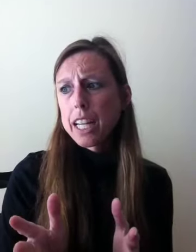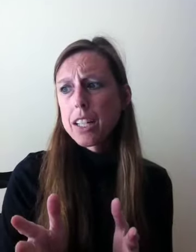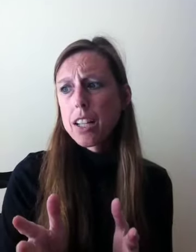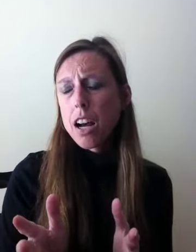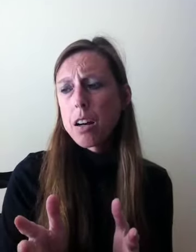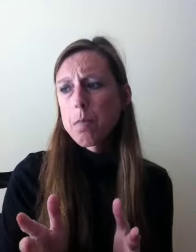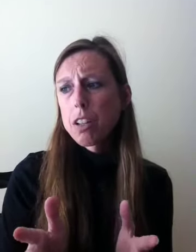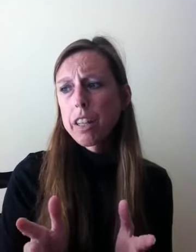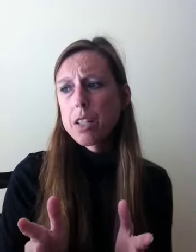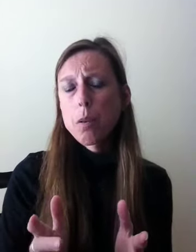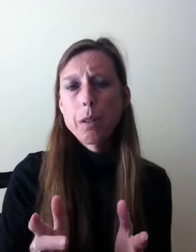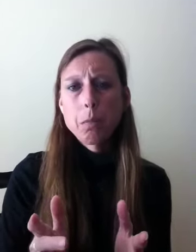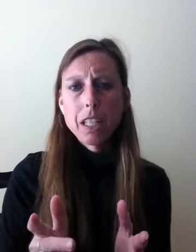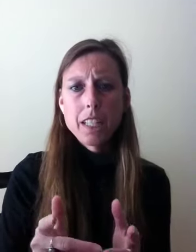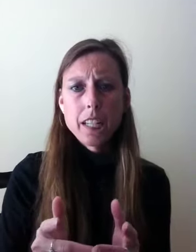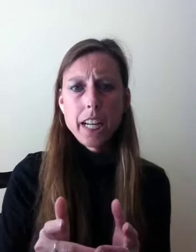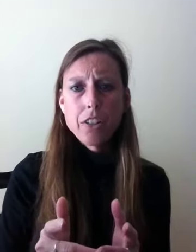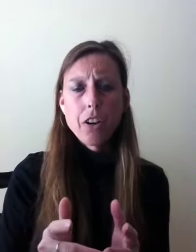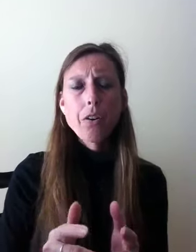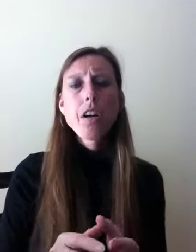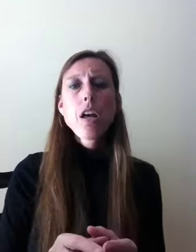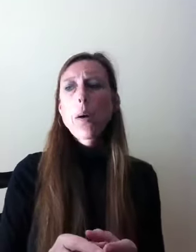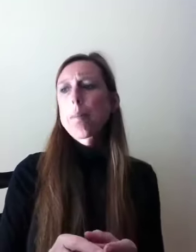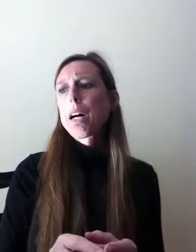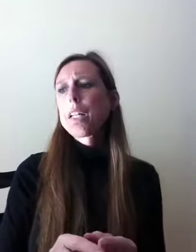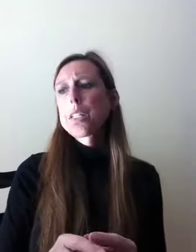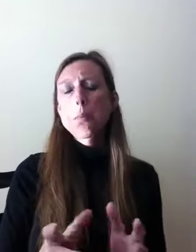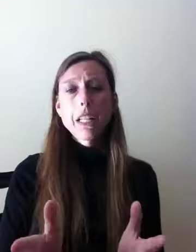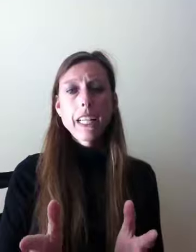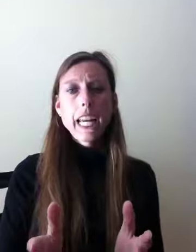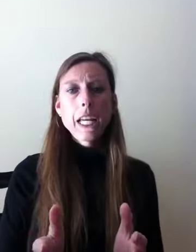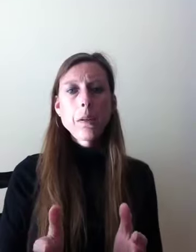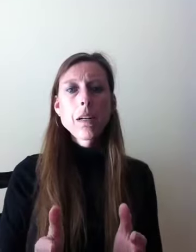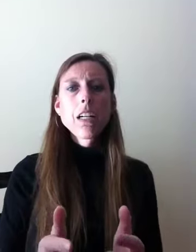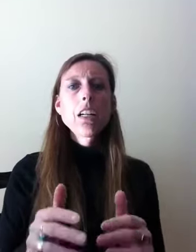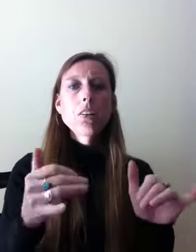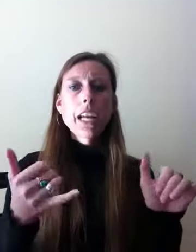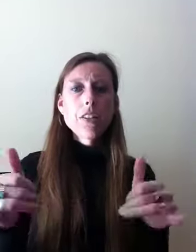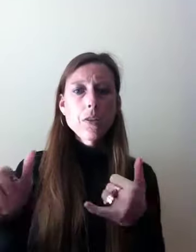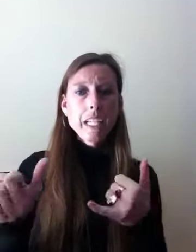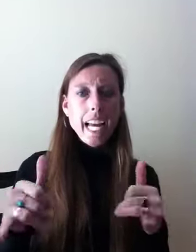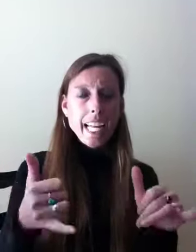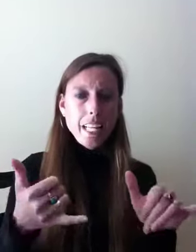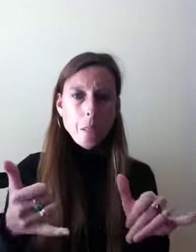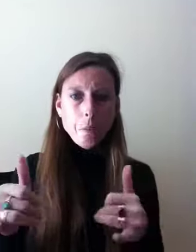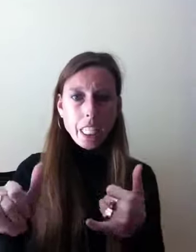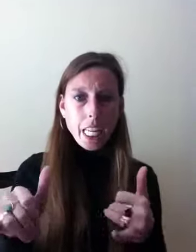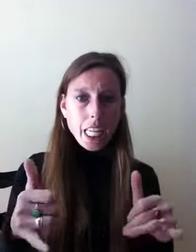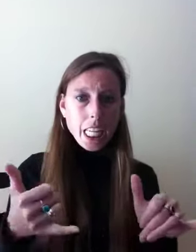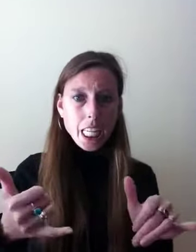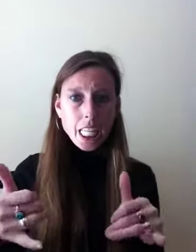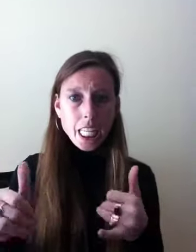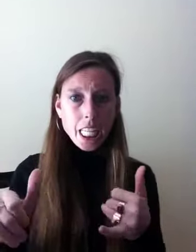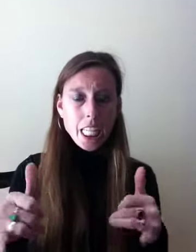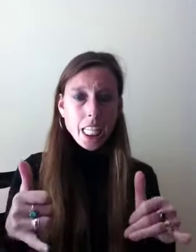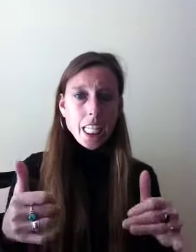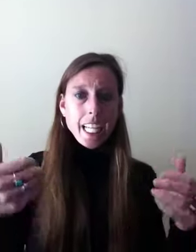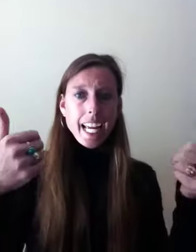guys learned this when we were playing tic-tac-toe, but to play a game. Okay, so again, play and